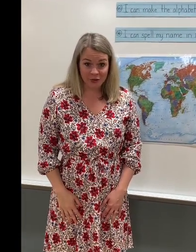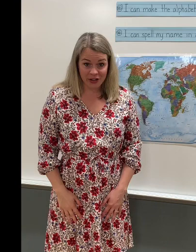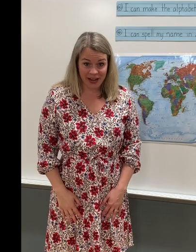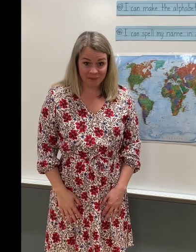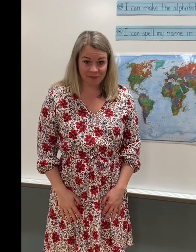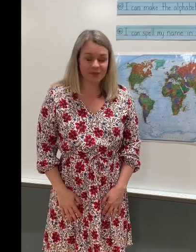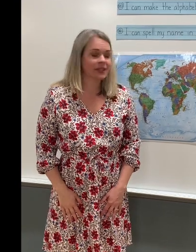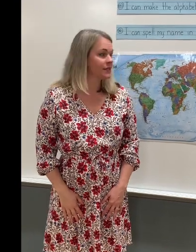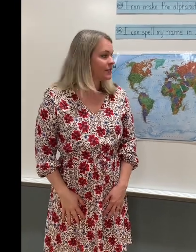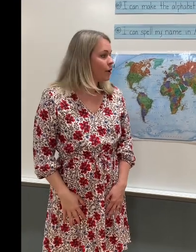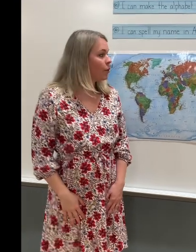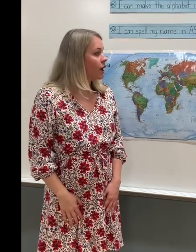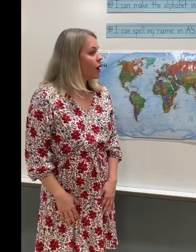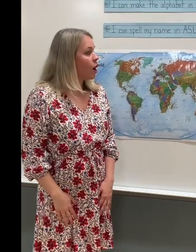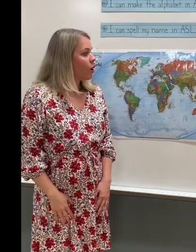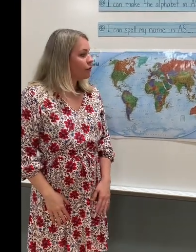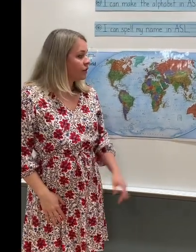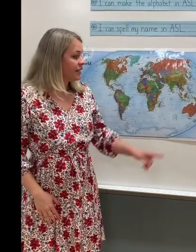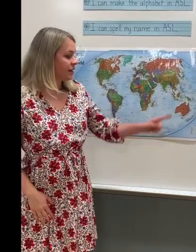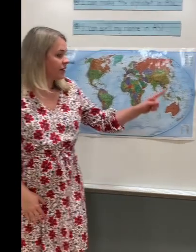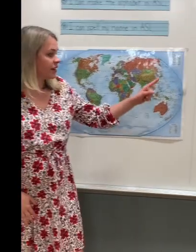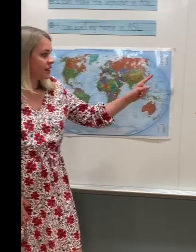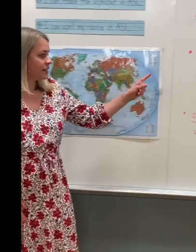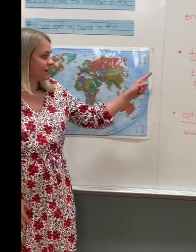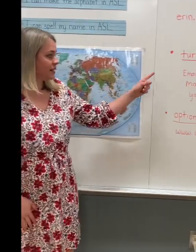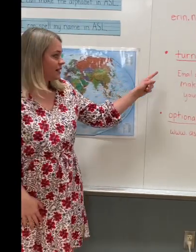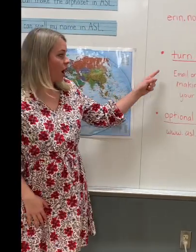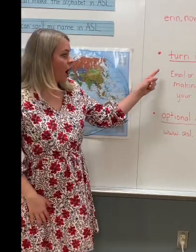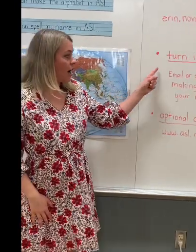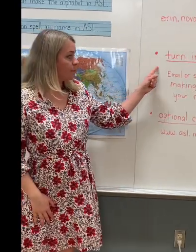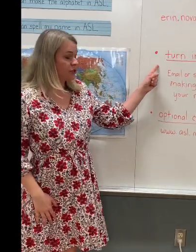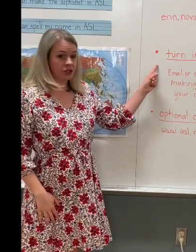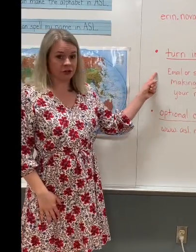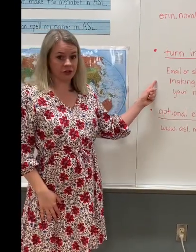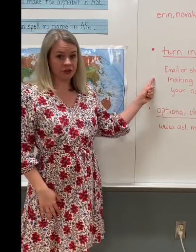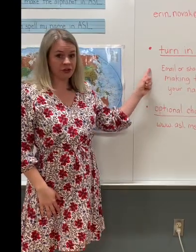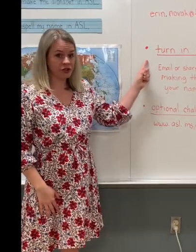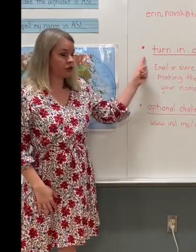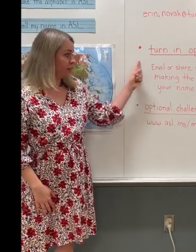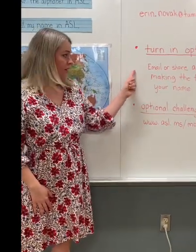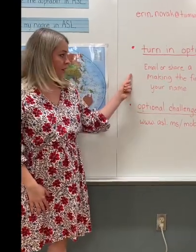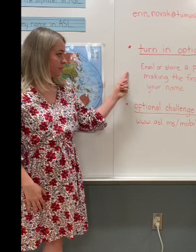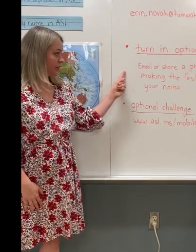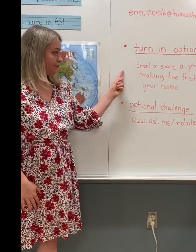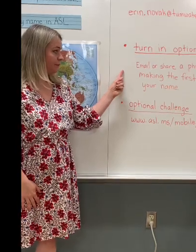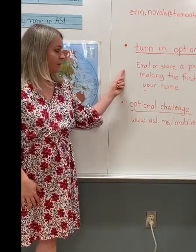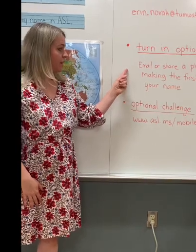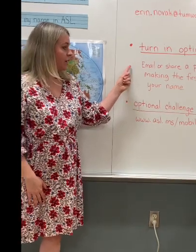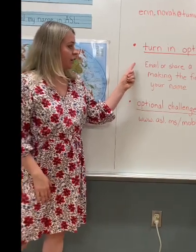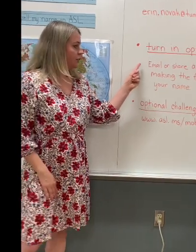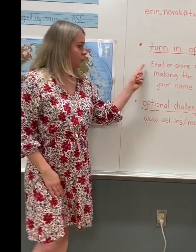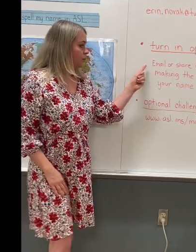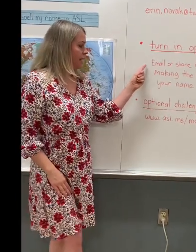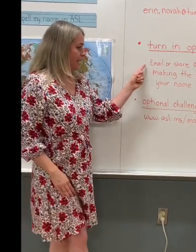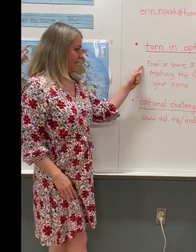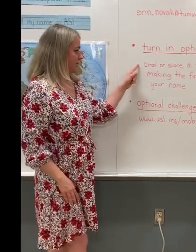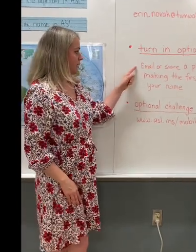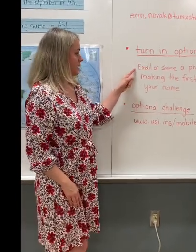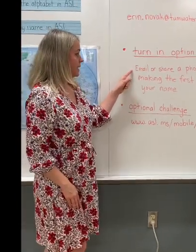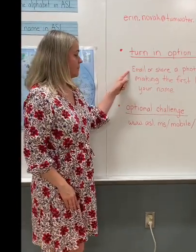name. So over here, this is an optional turn-in option. You can